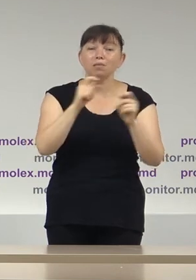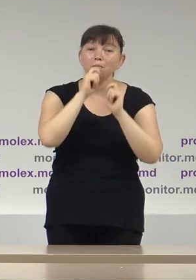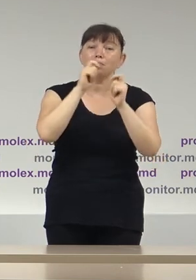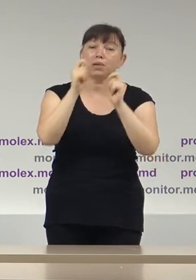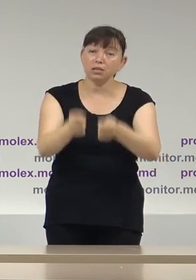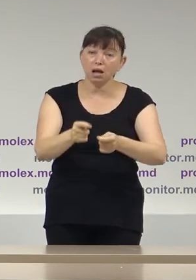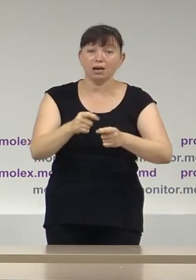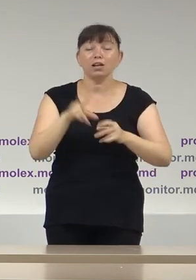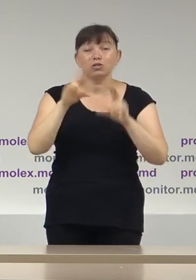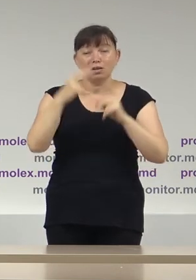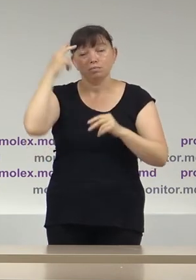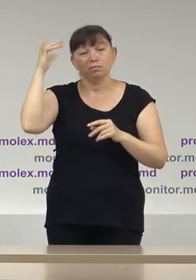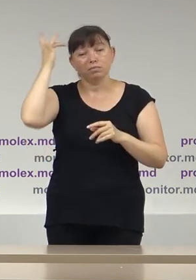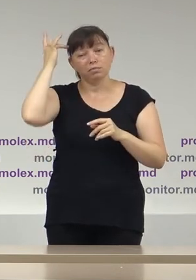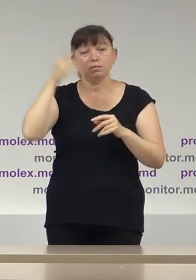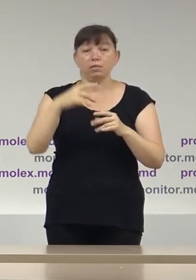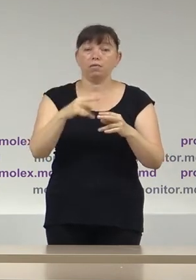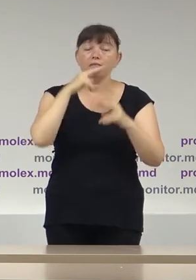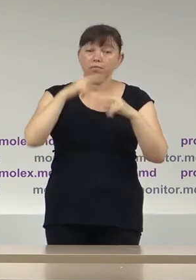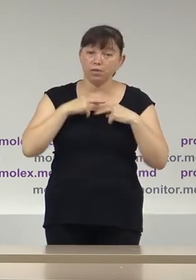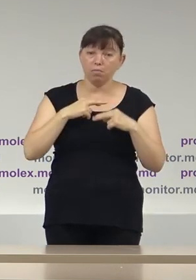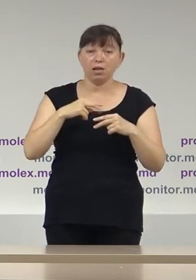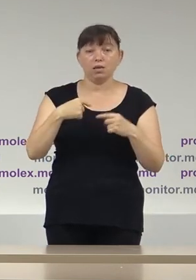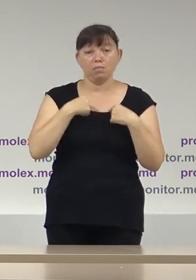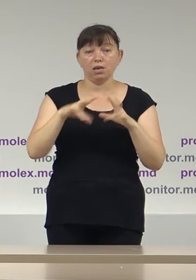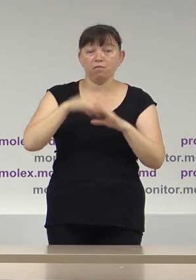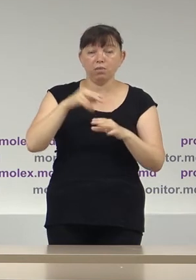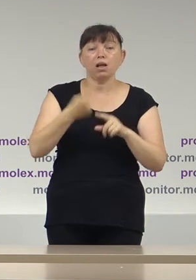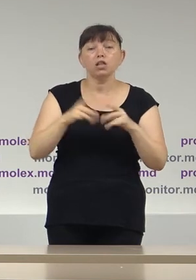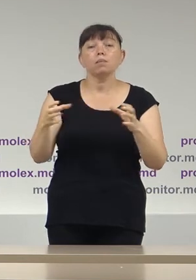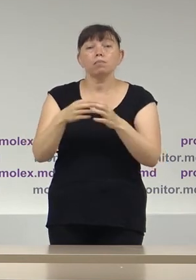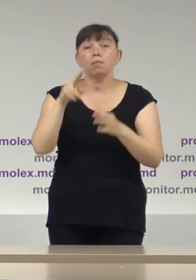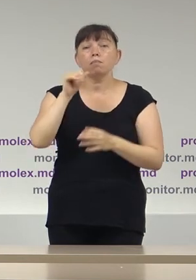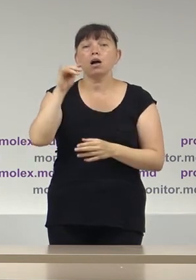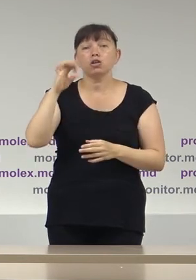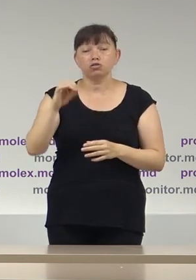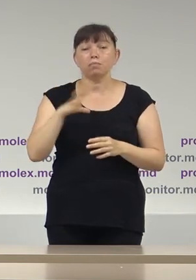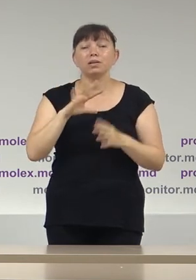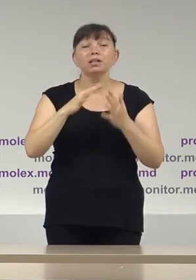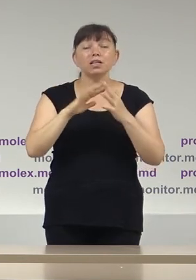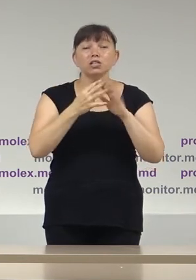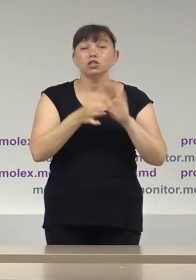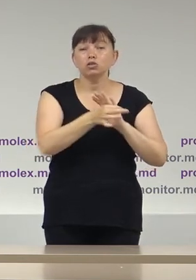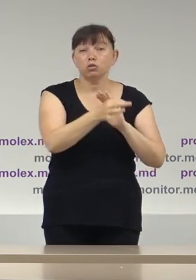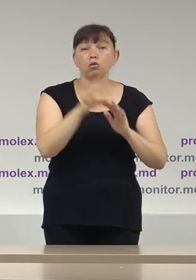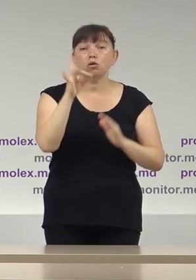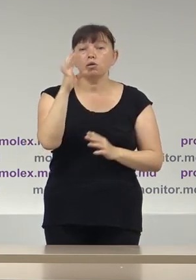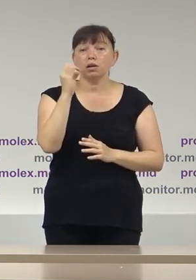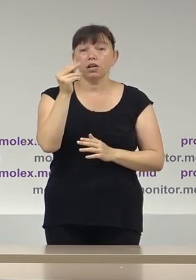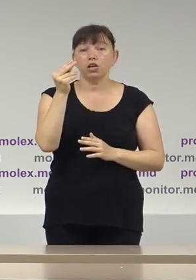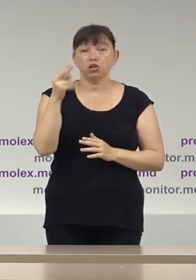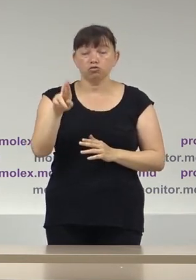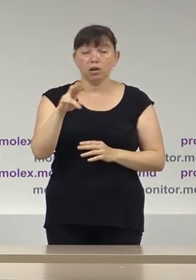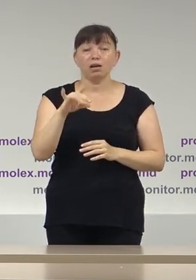also reported at least one case that can be regarded as offering gifts with electoral connotation involving Pacha party. It is